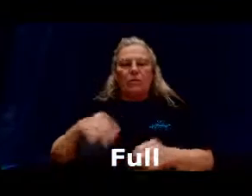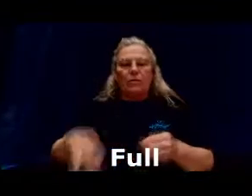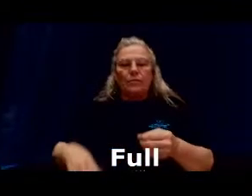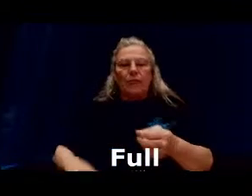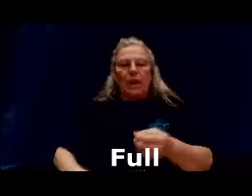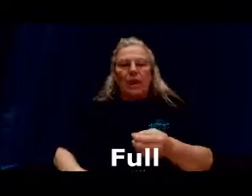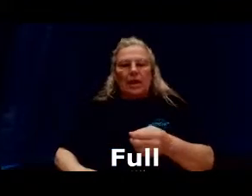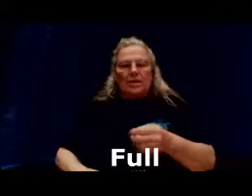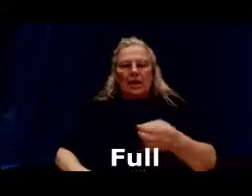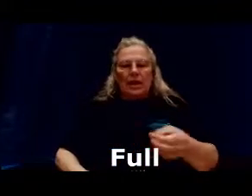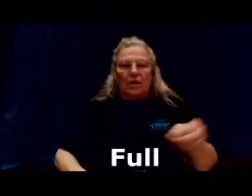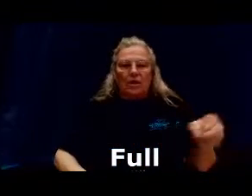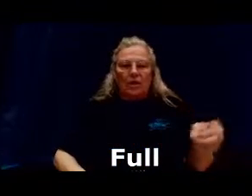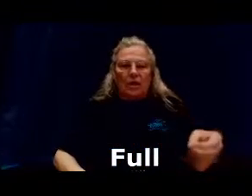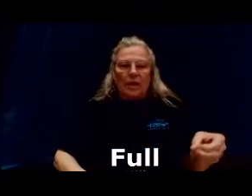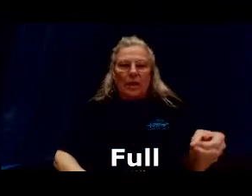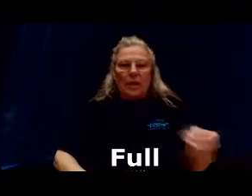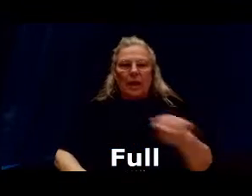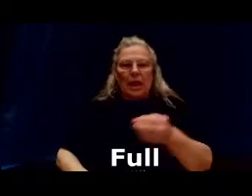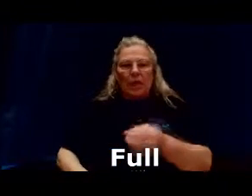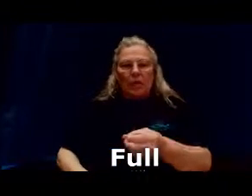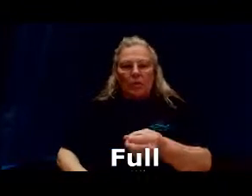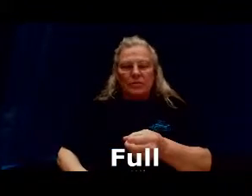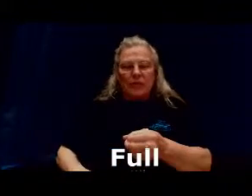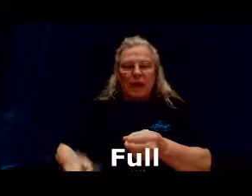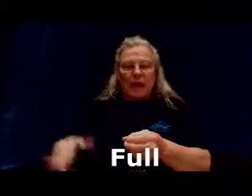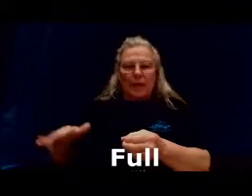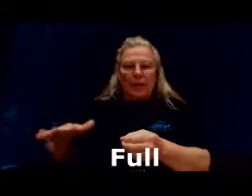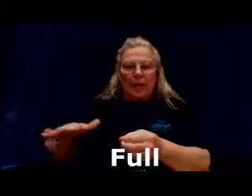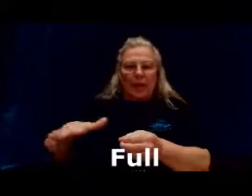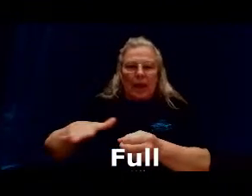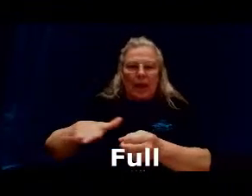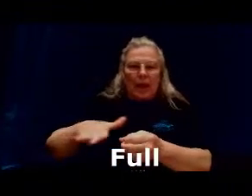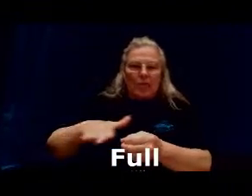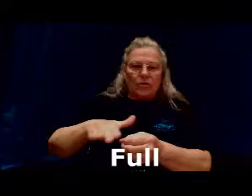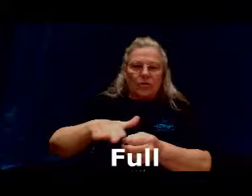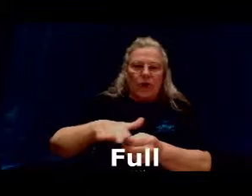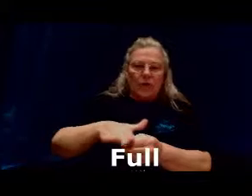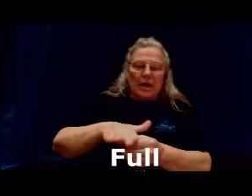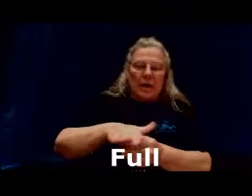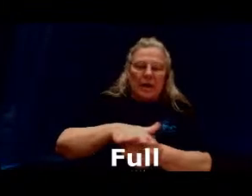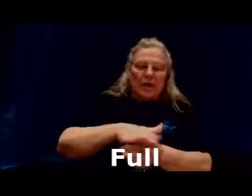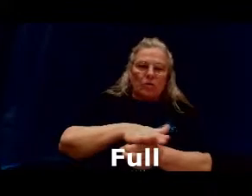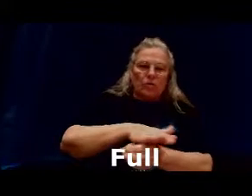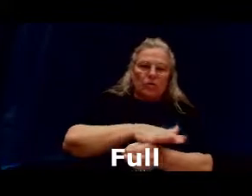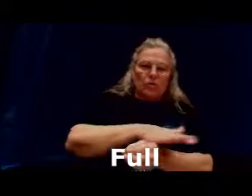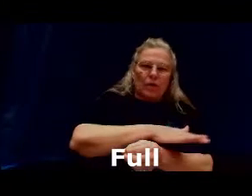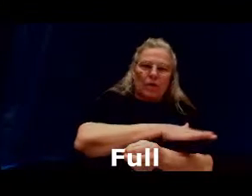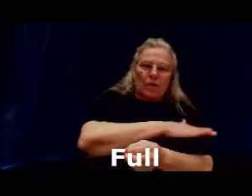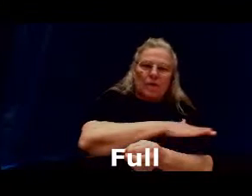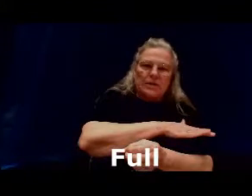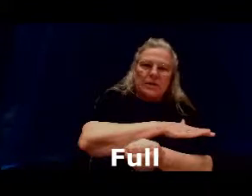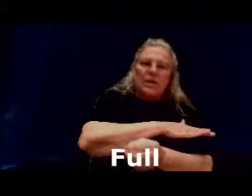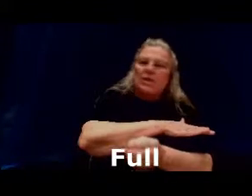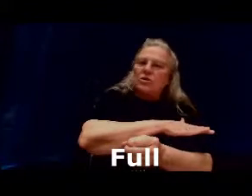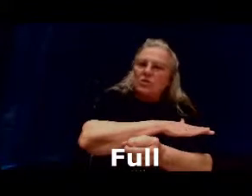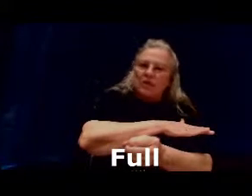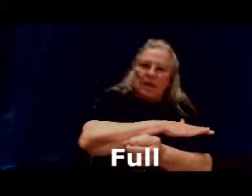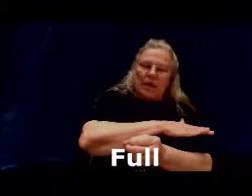Full, it's like your non-dominant hand forms a cup and your dominant hand goes straight across it, just like if you